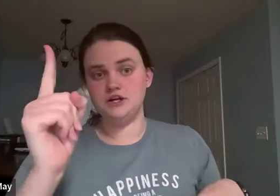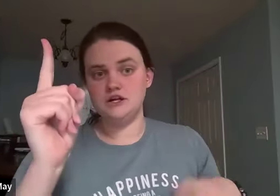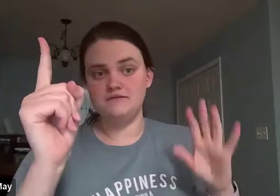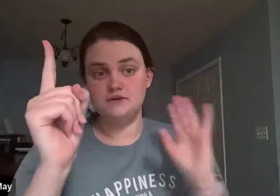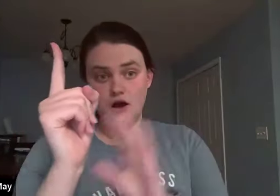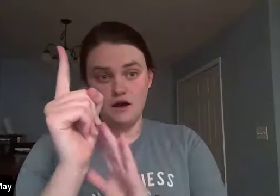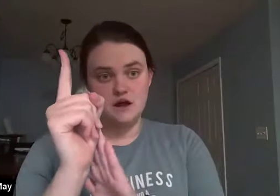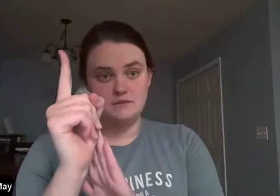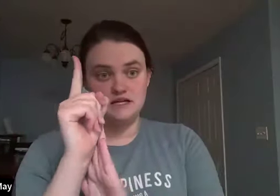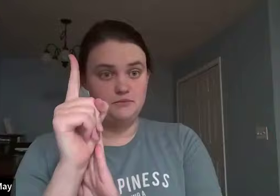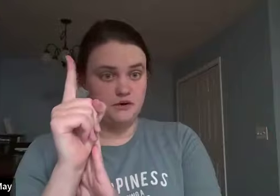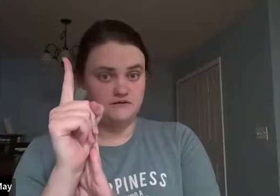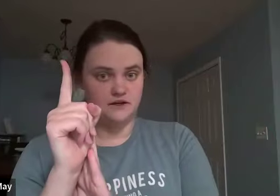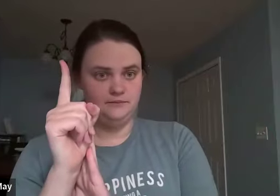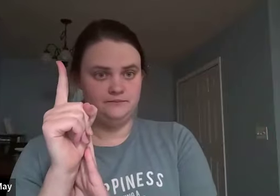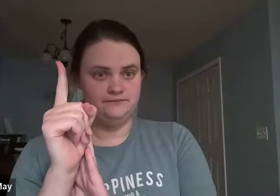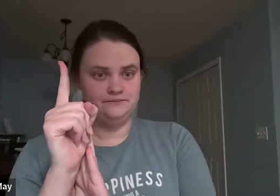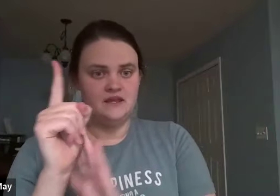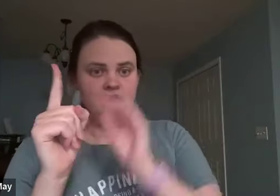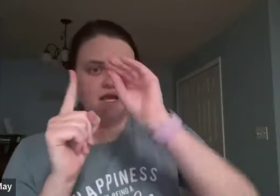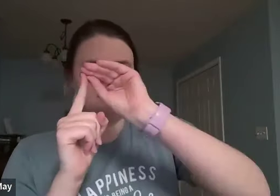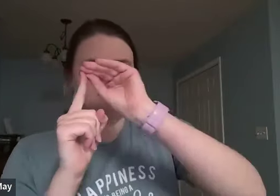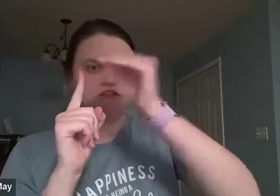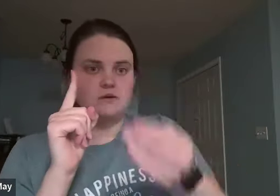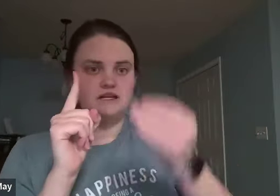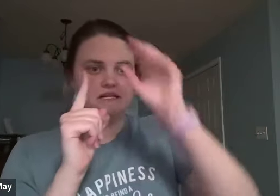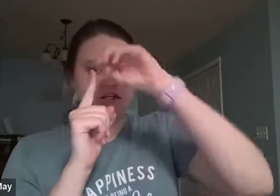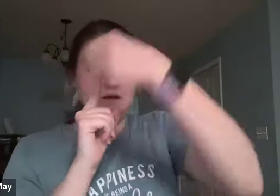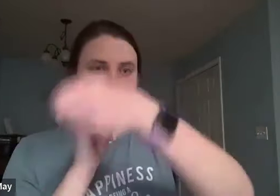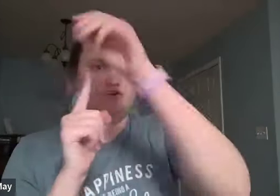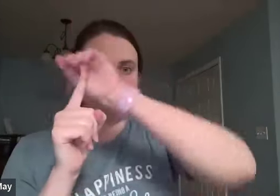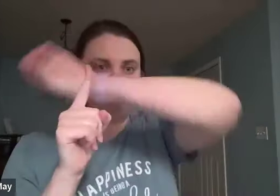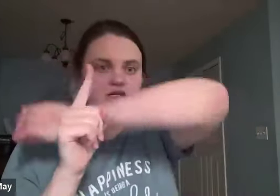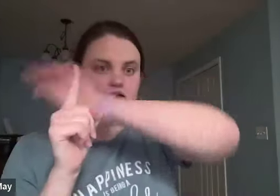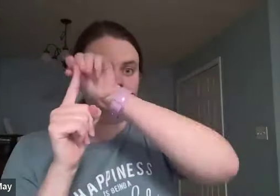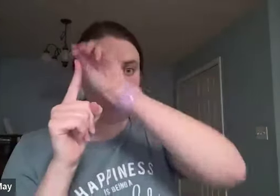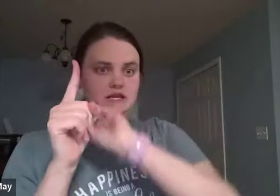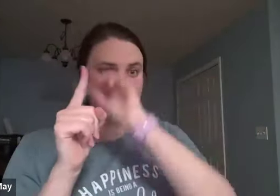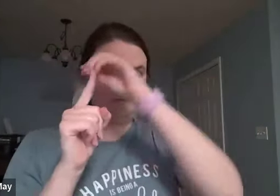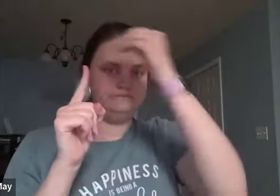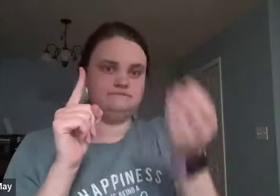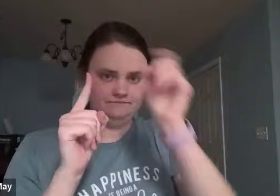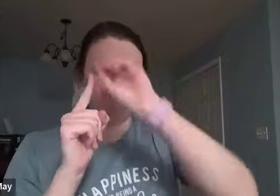to have your non-dominant as a pointer finger, and your dominant is going to make the motion of peeling the banana.